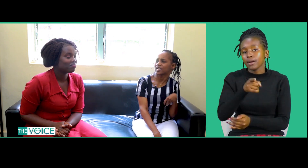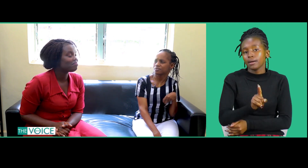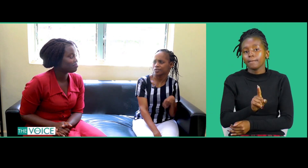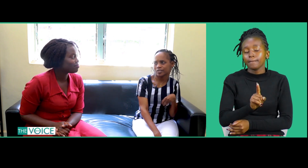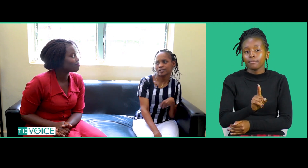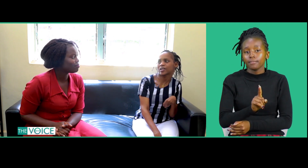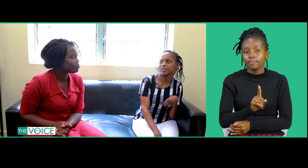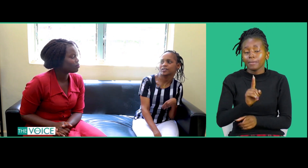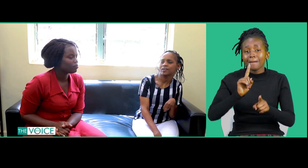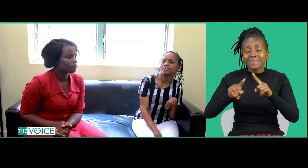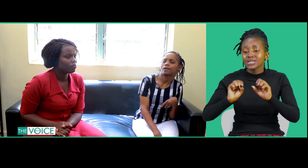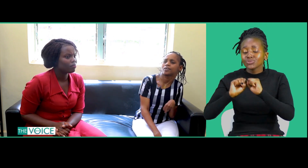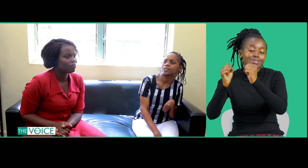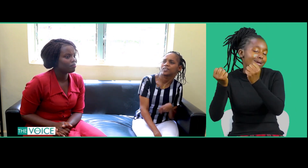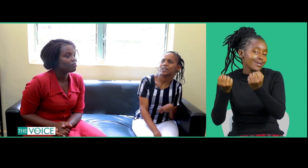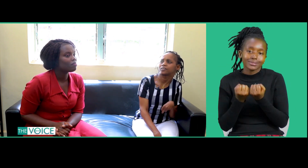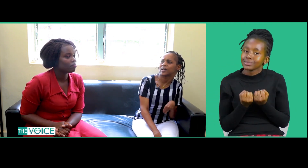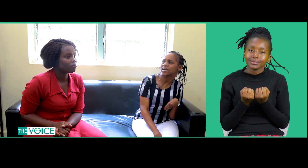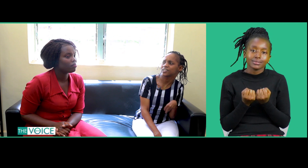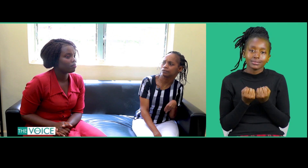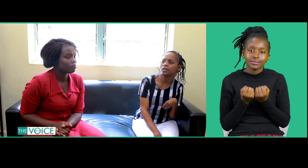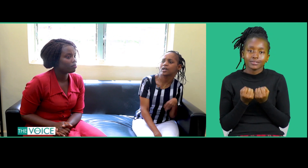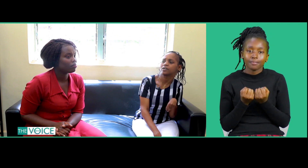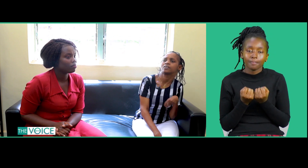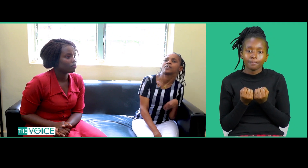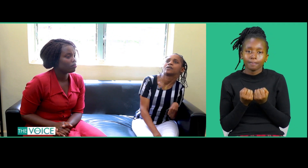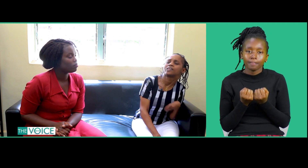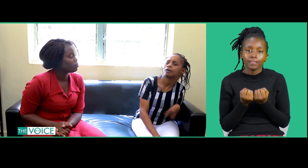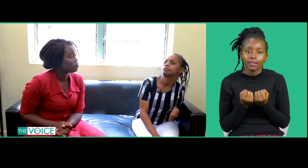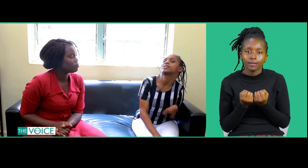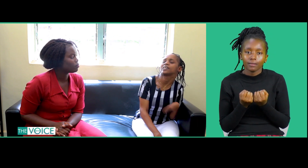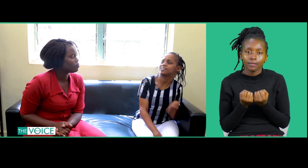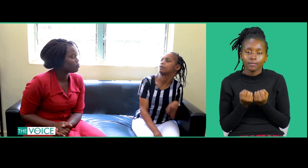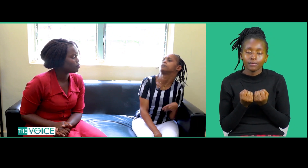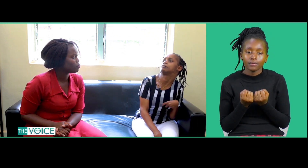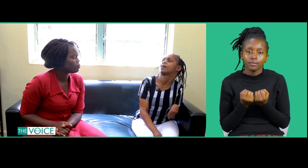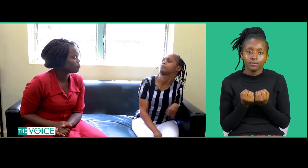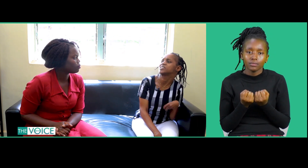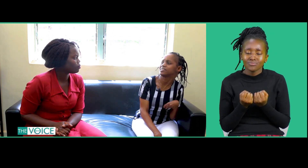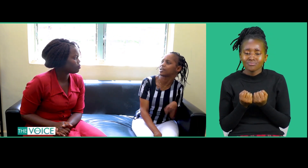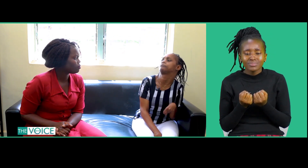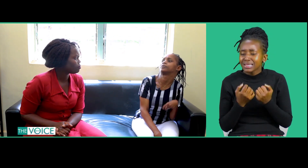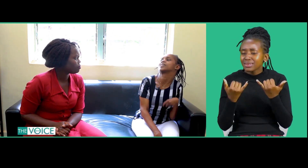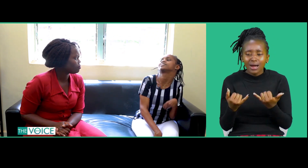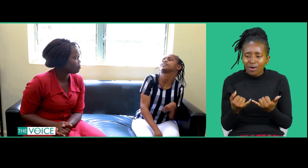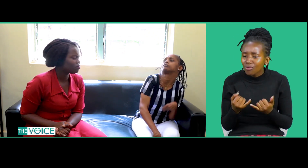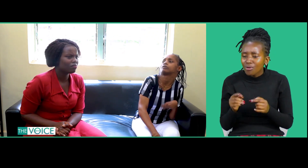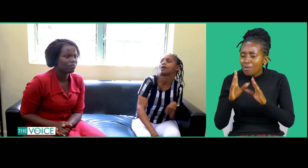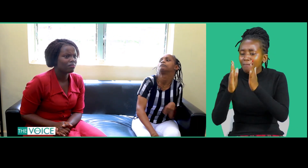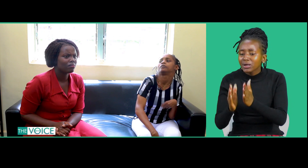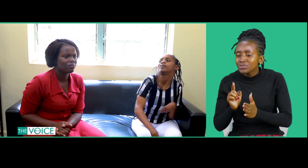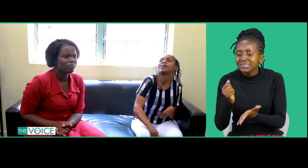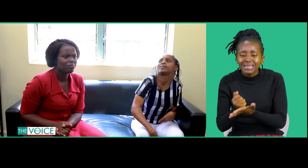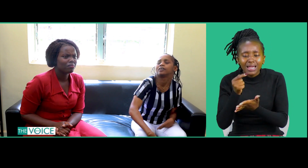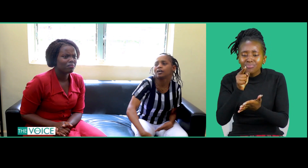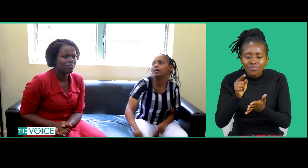when it comes to the society, now they ask you, now, unasaidia huyu, how will he help you when you grow